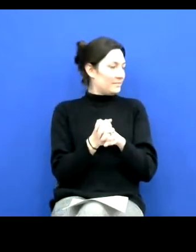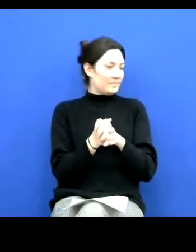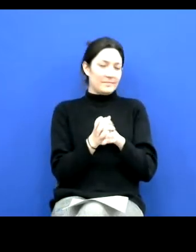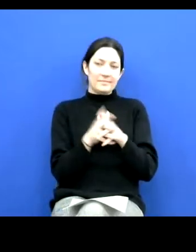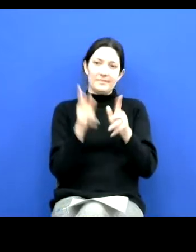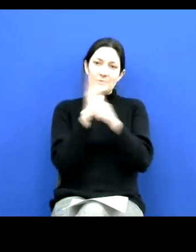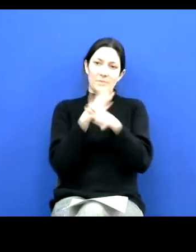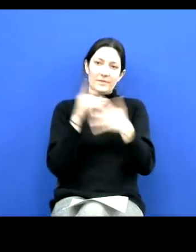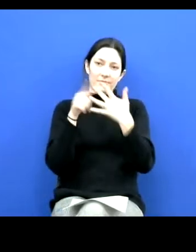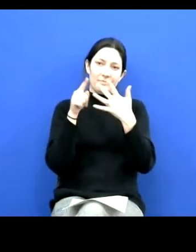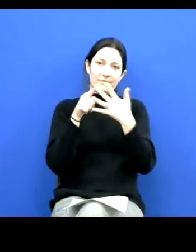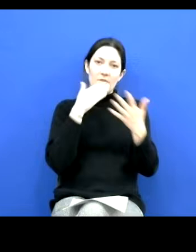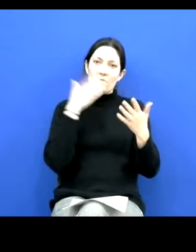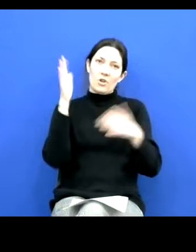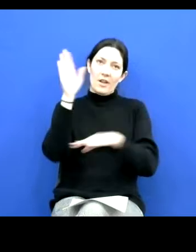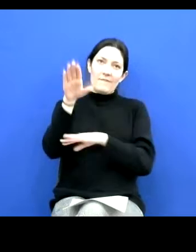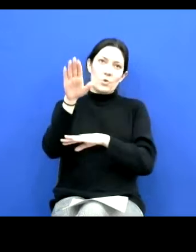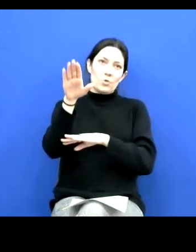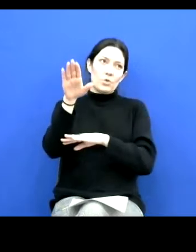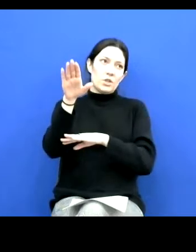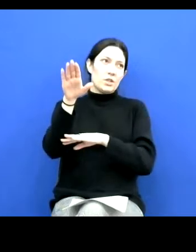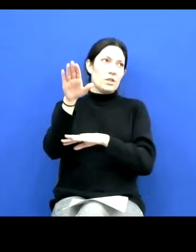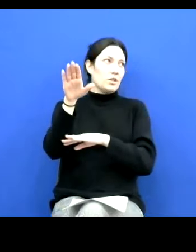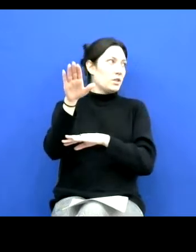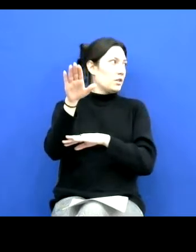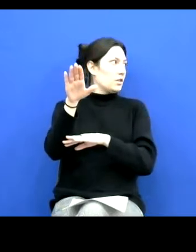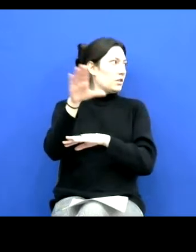Good afternoon and what?